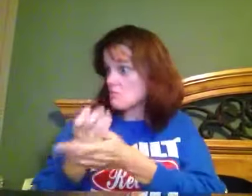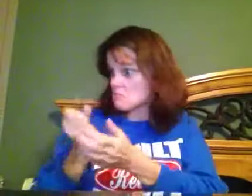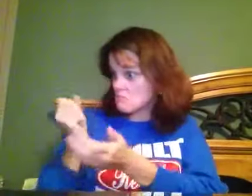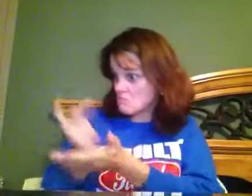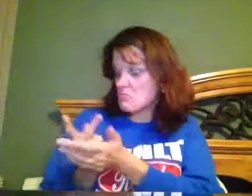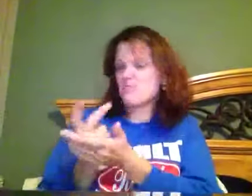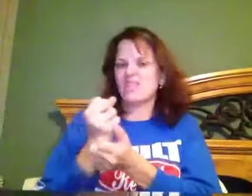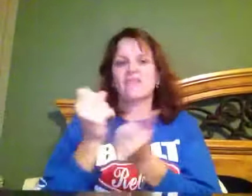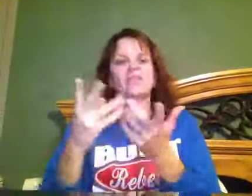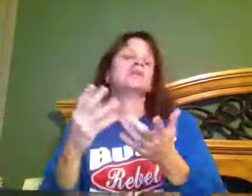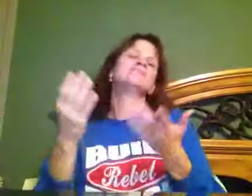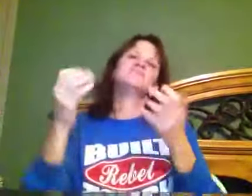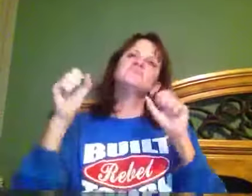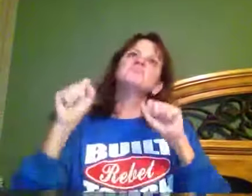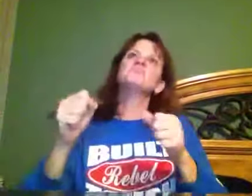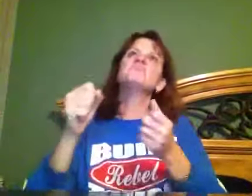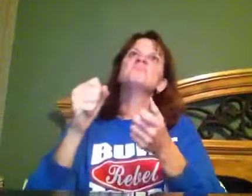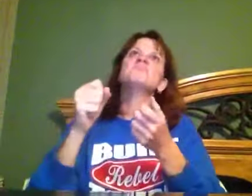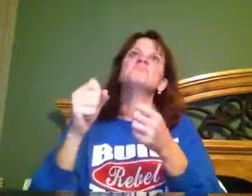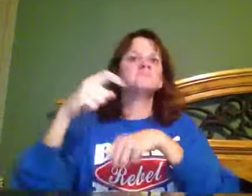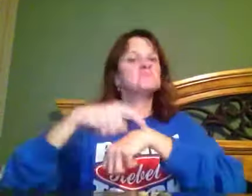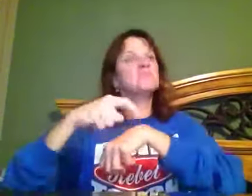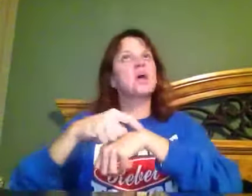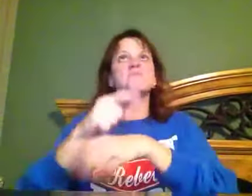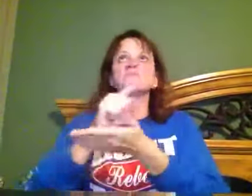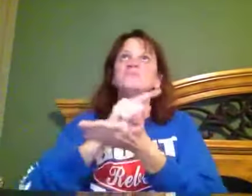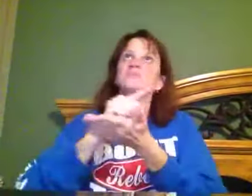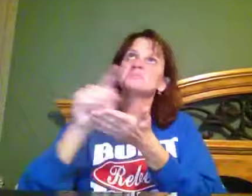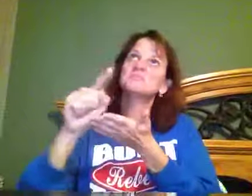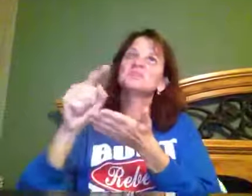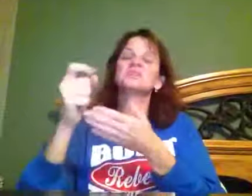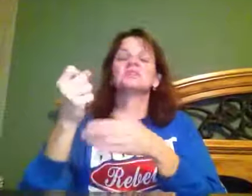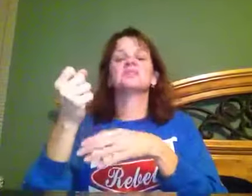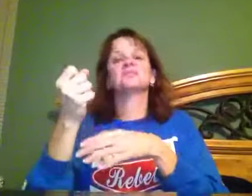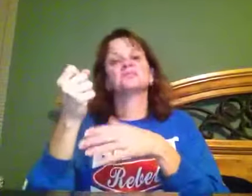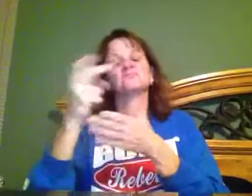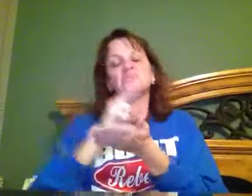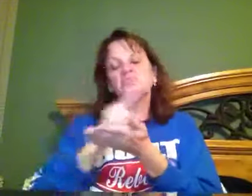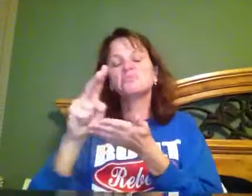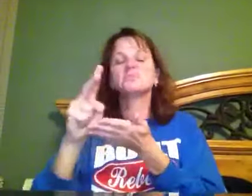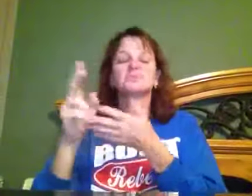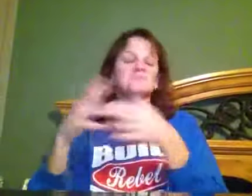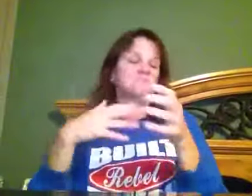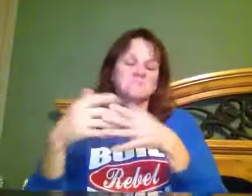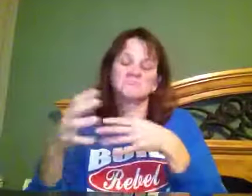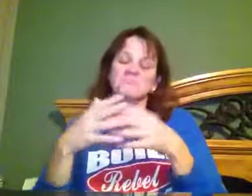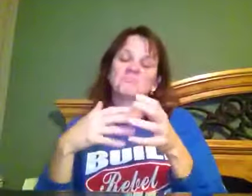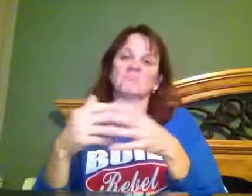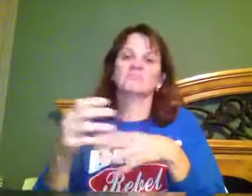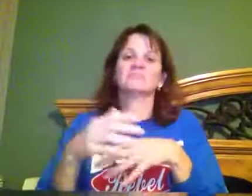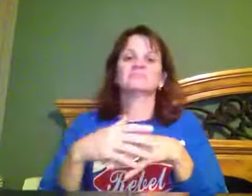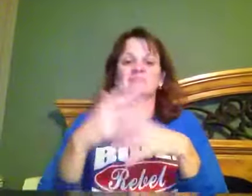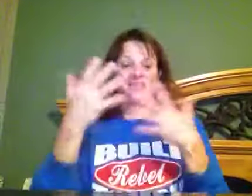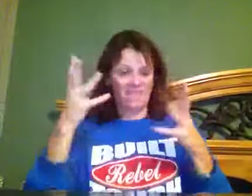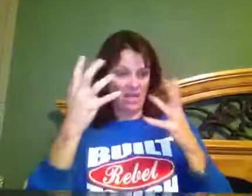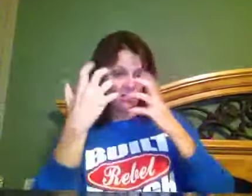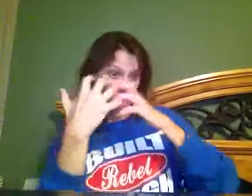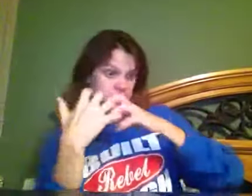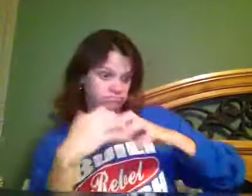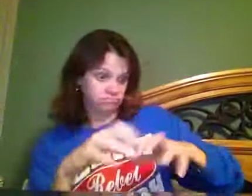maybe 10 days, that you pay the seller. If everything goes through, all the inspections are done right, and that show that the house is in